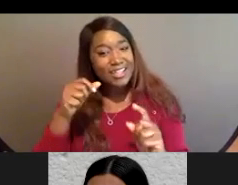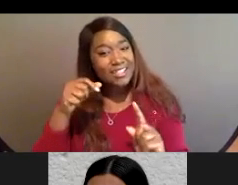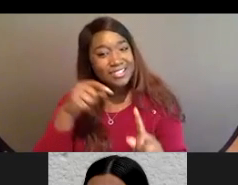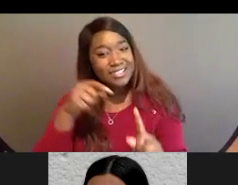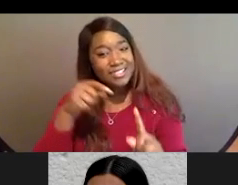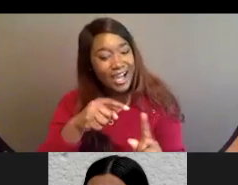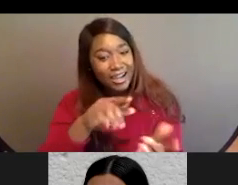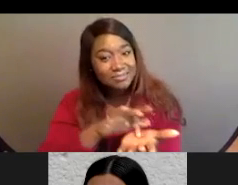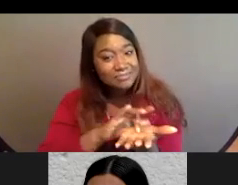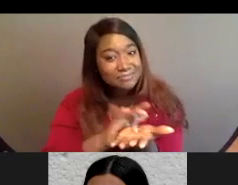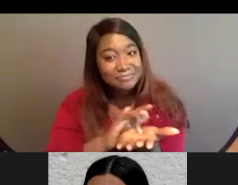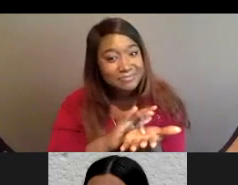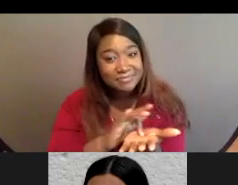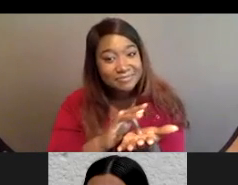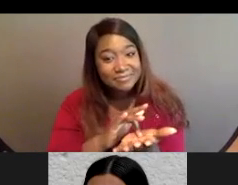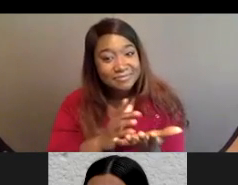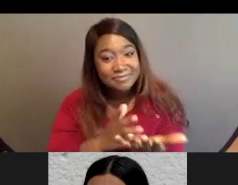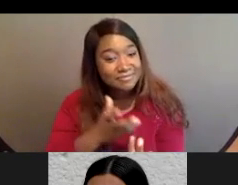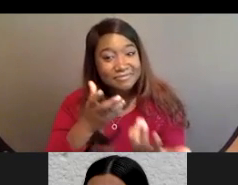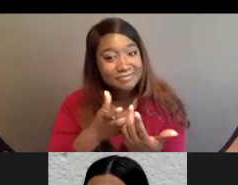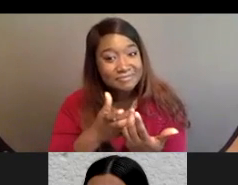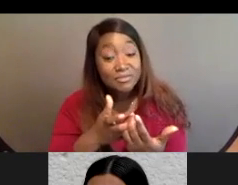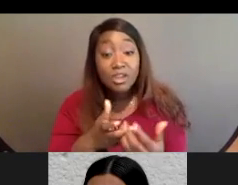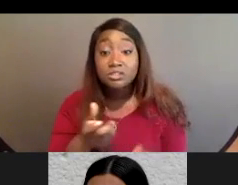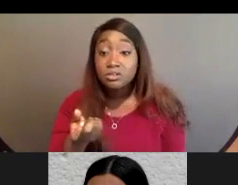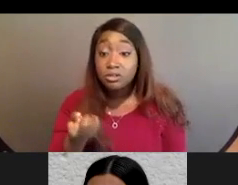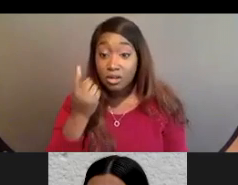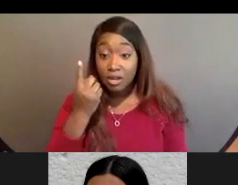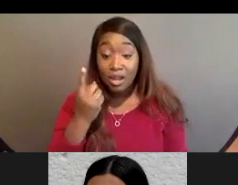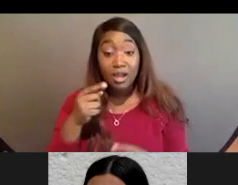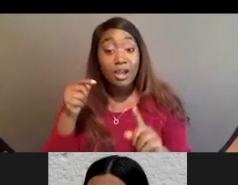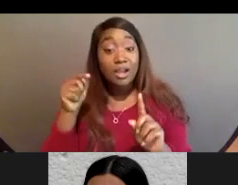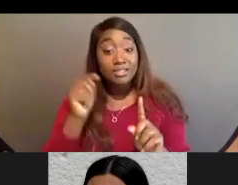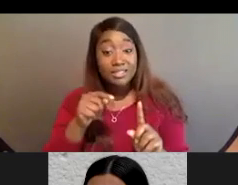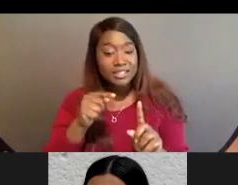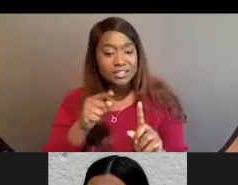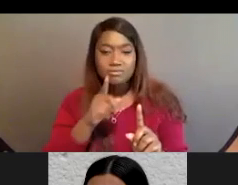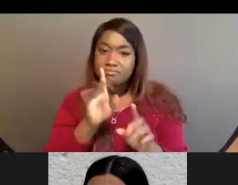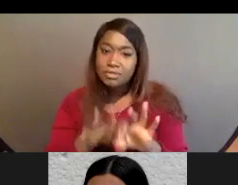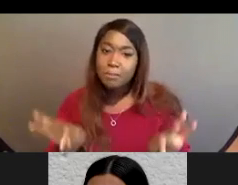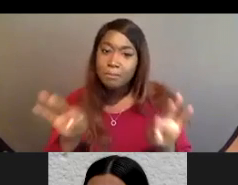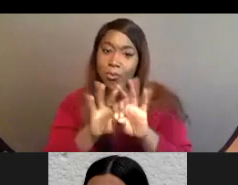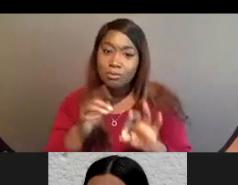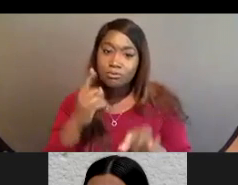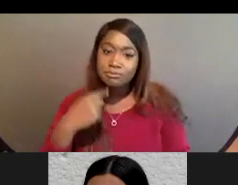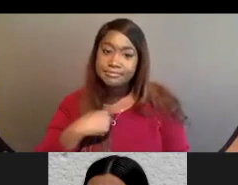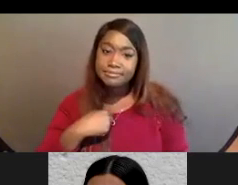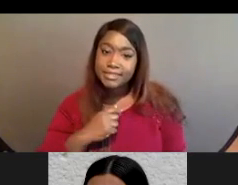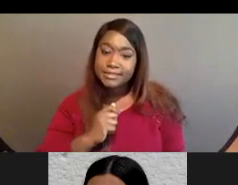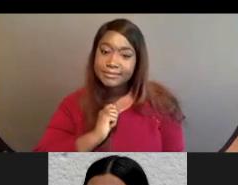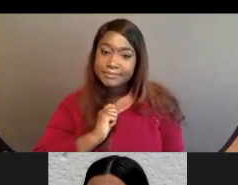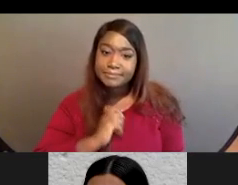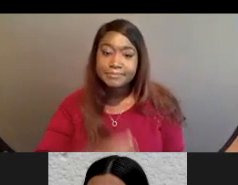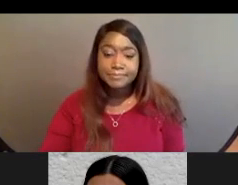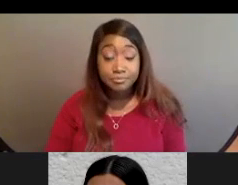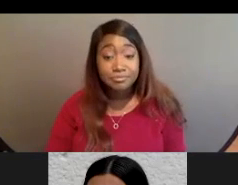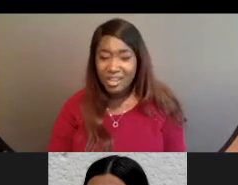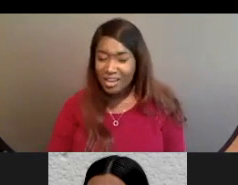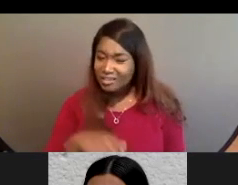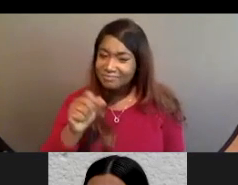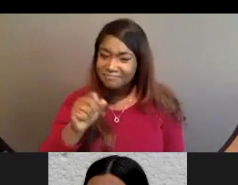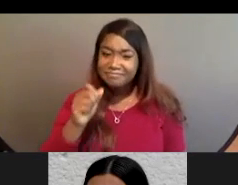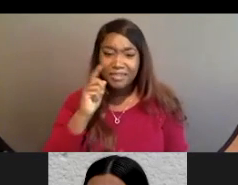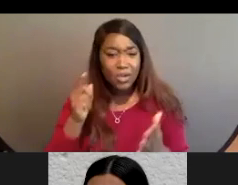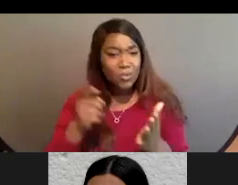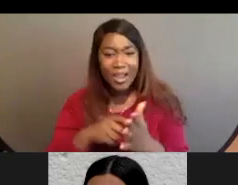you know, and I think that's really that's something of importance to me. But yeah, I recognize that I can't read